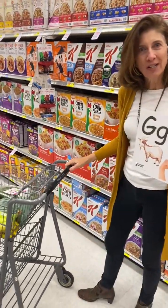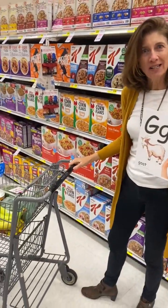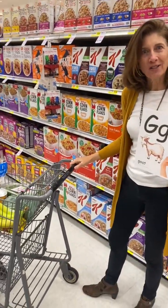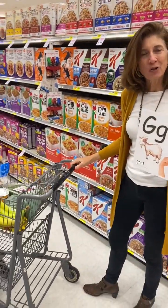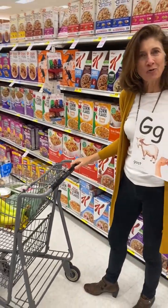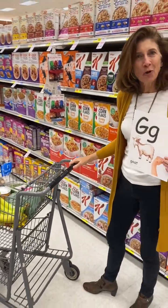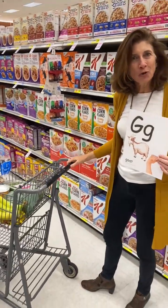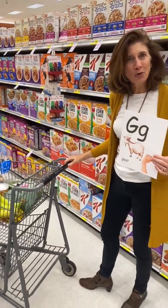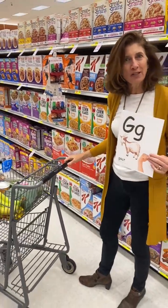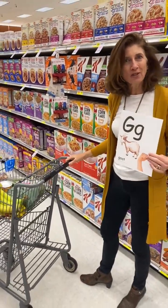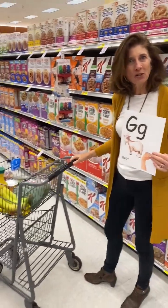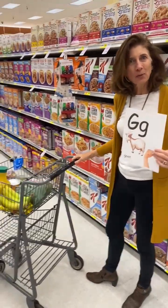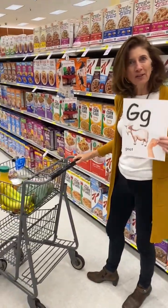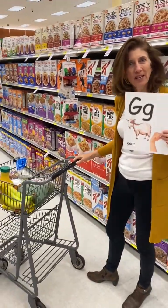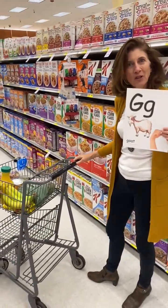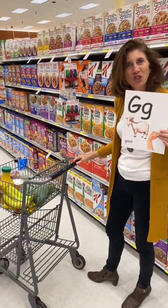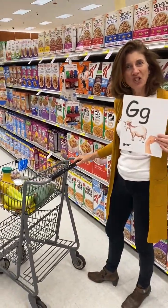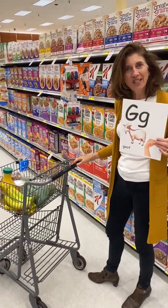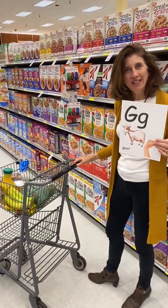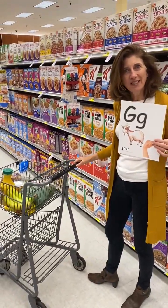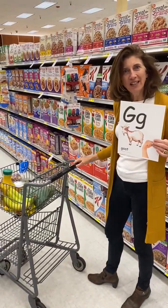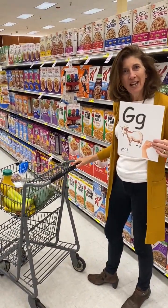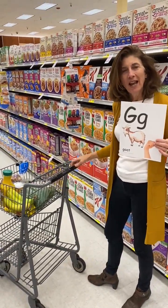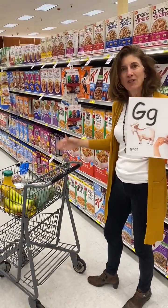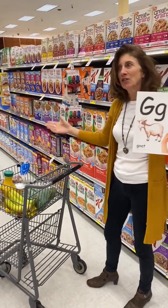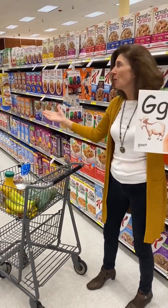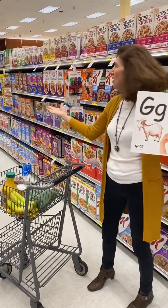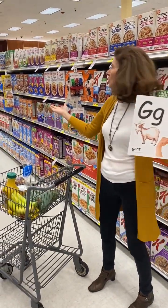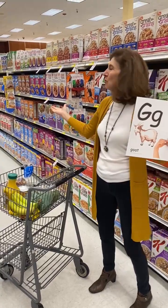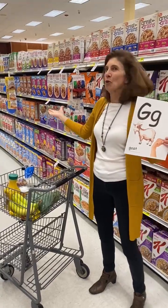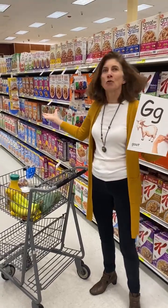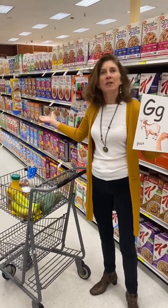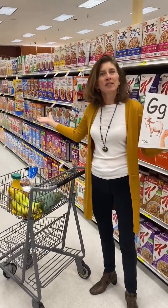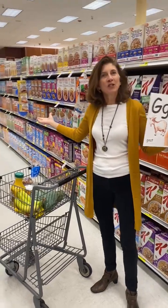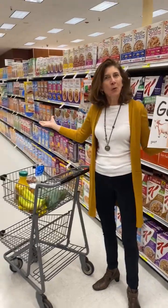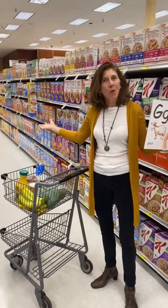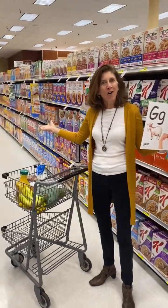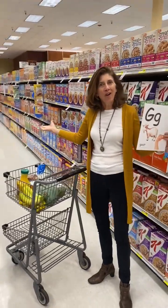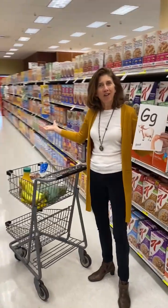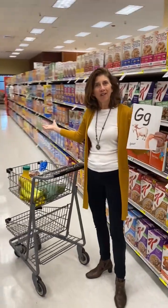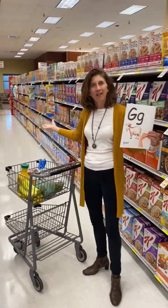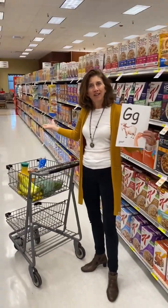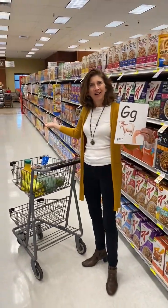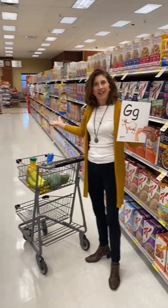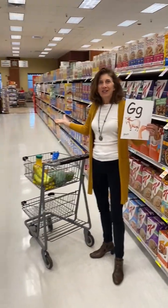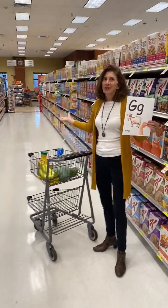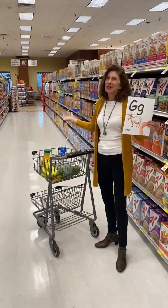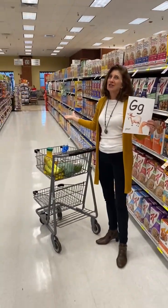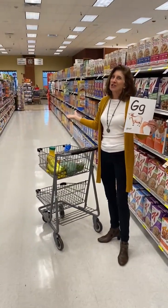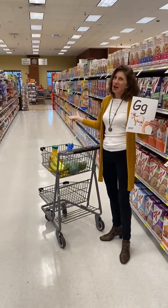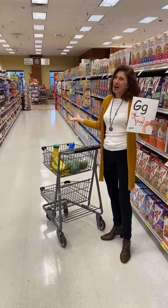Groceries. Groceries starts with the letter G. And so does grocery store. Good